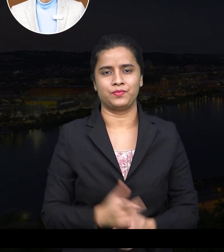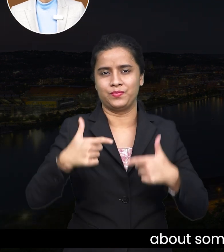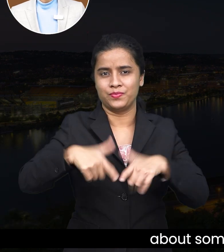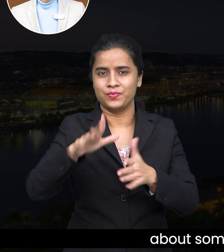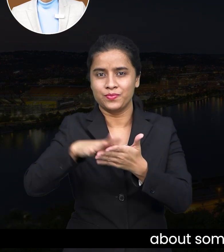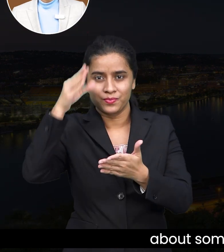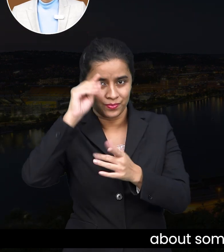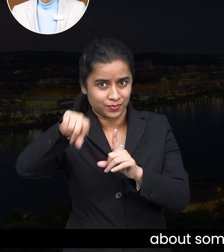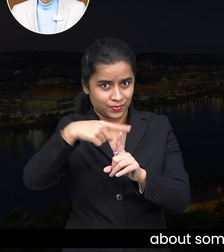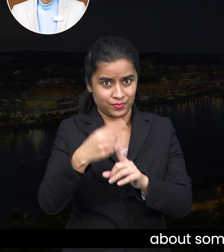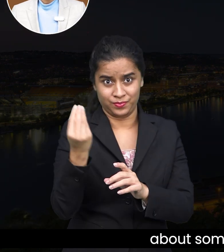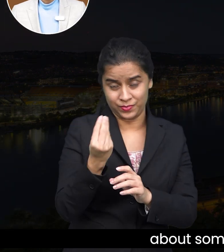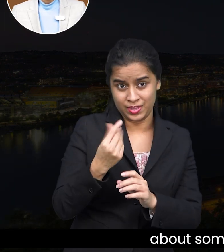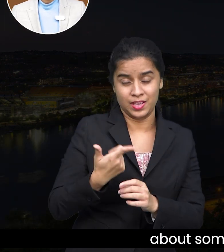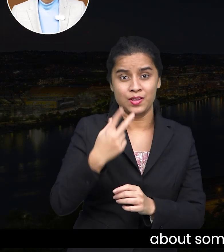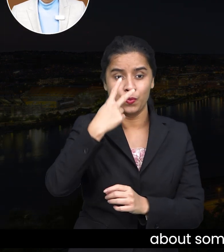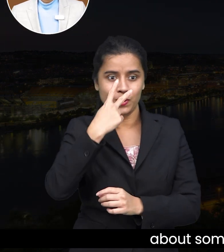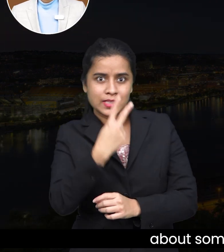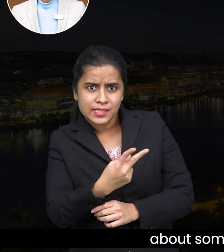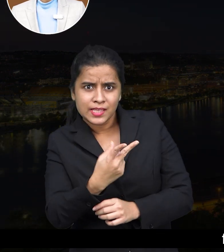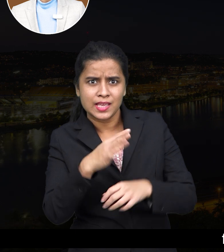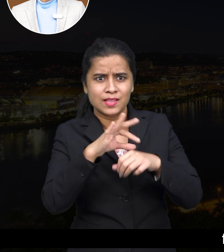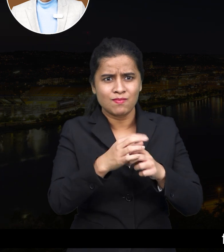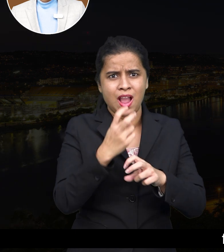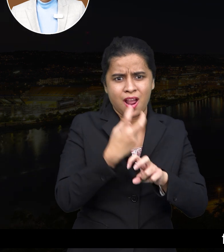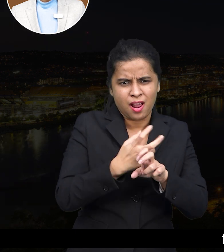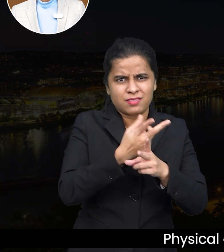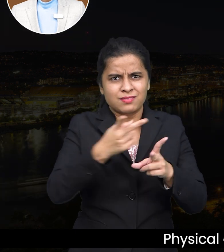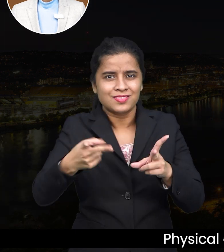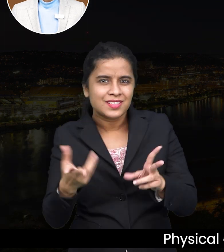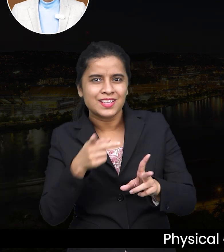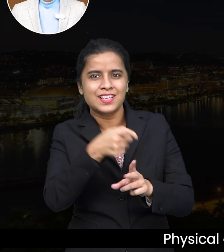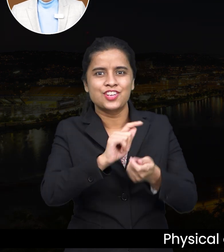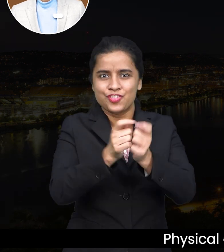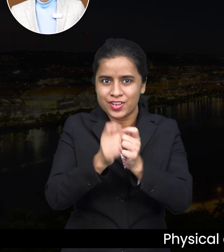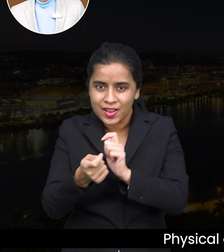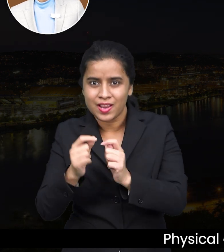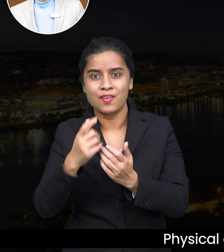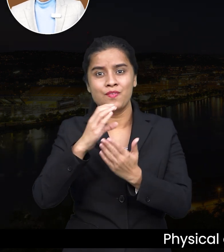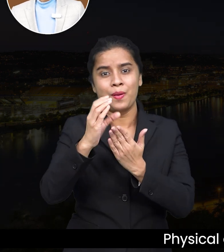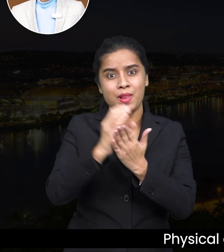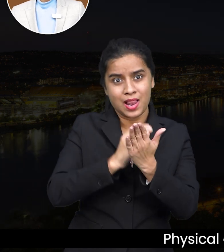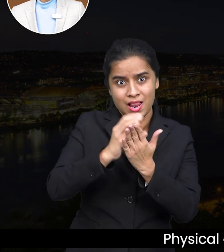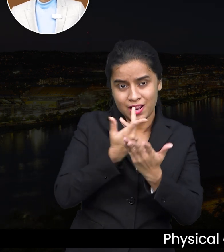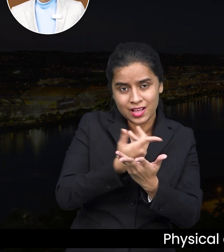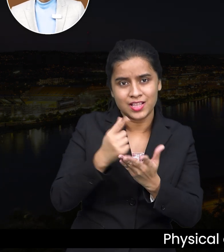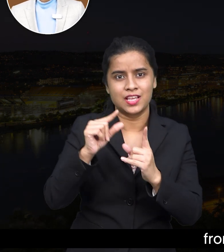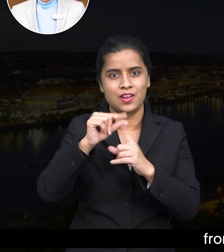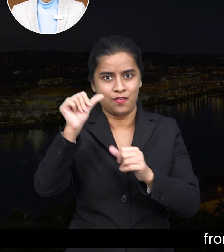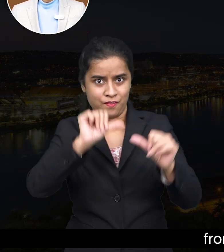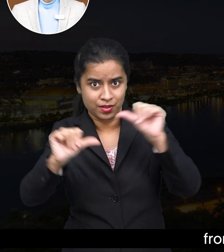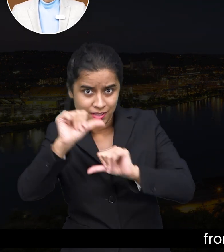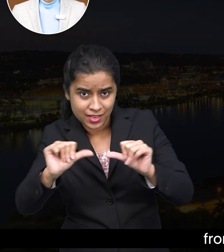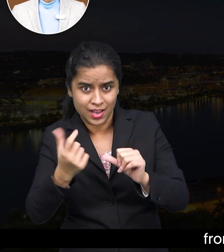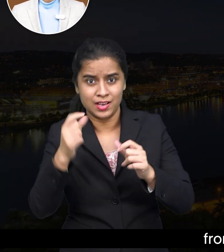Let us learn about some of the physical changes from the lesson Physical and Chemical Changes